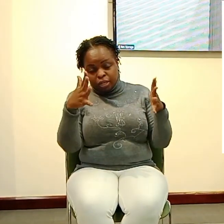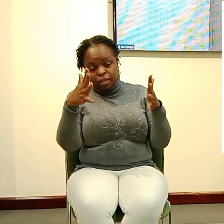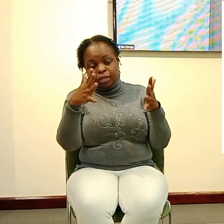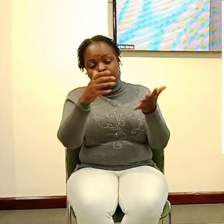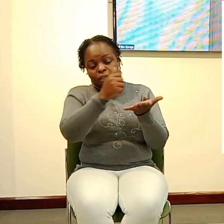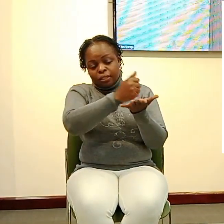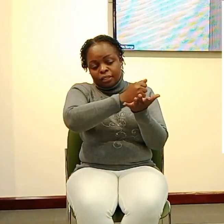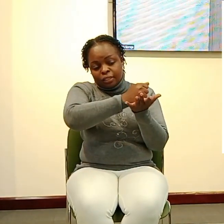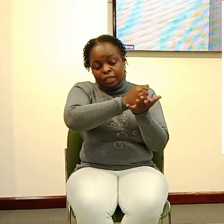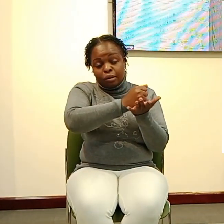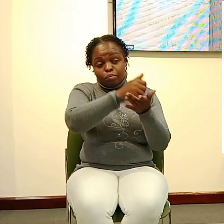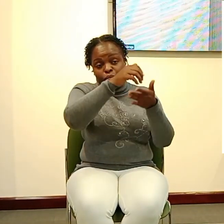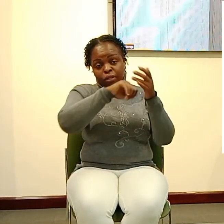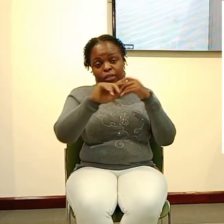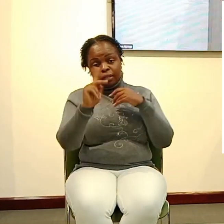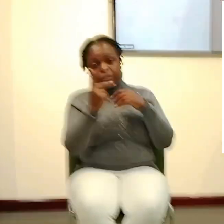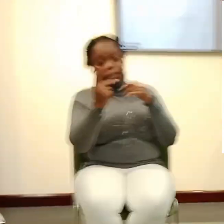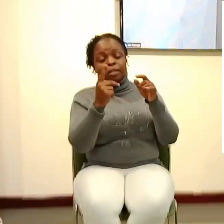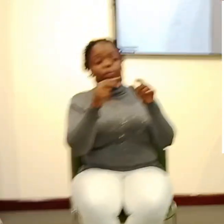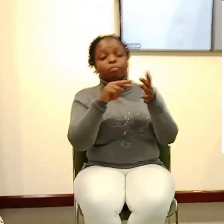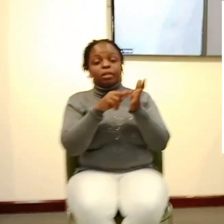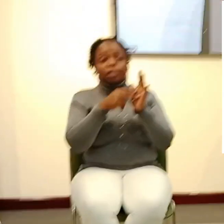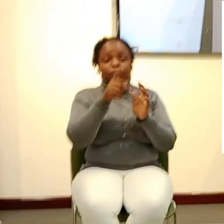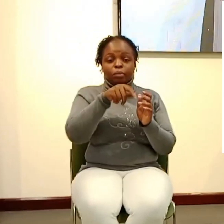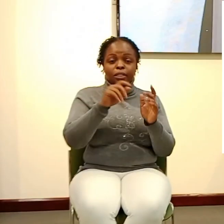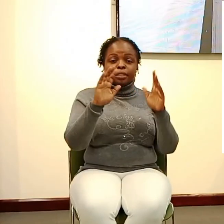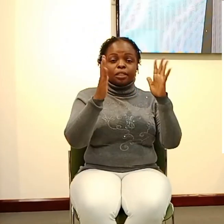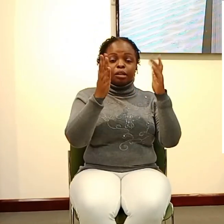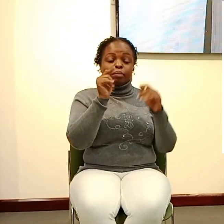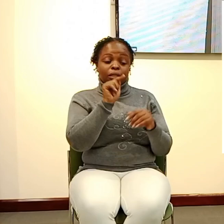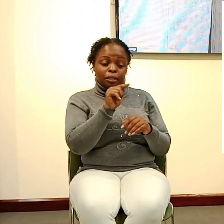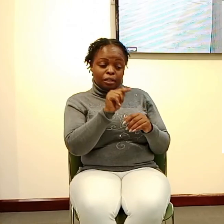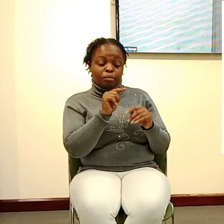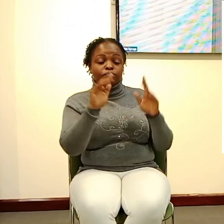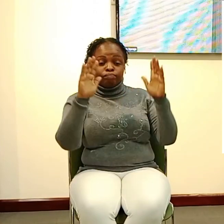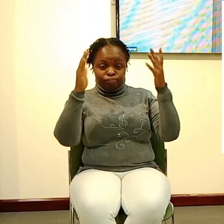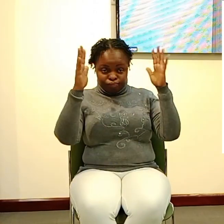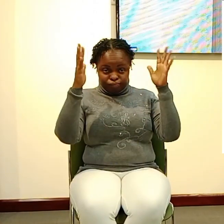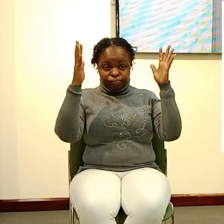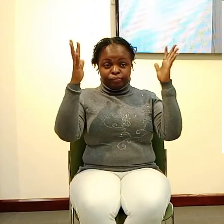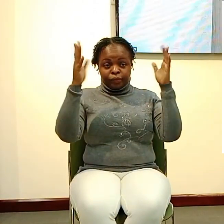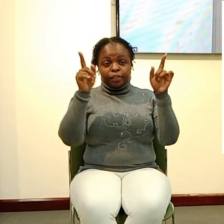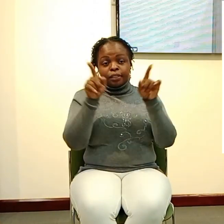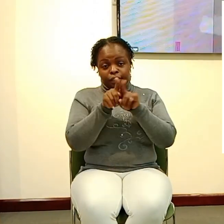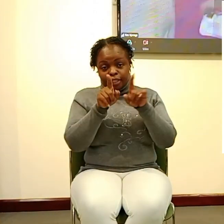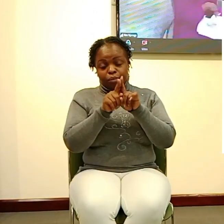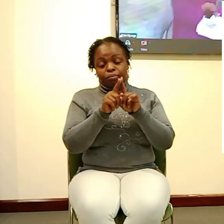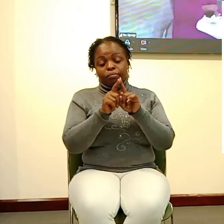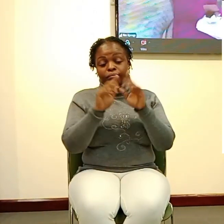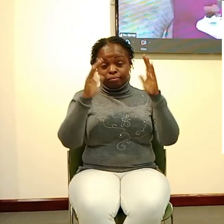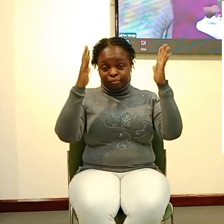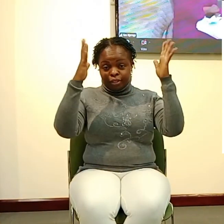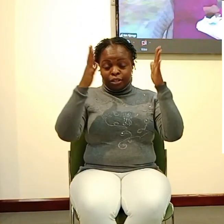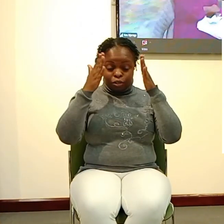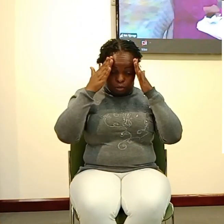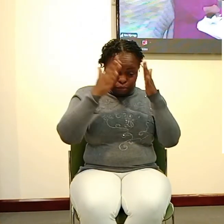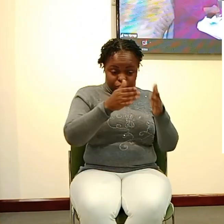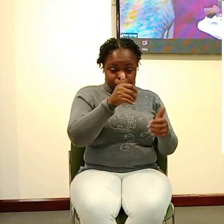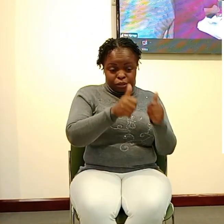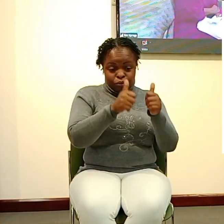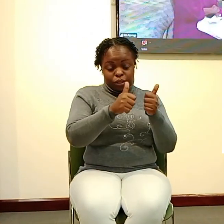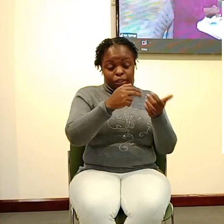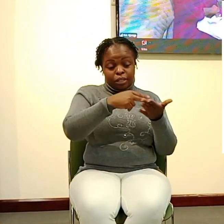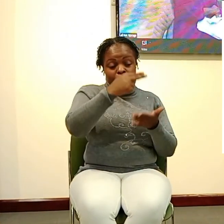this country. And so we really need to celebrate them and to appreciate them, and also to appreciate the commitment that the High Commissioner